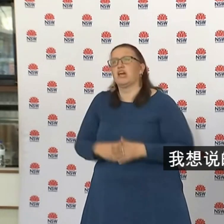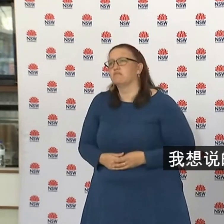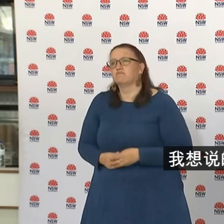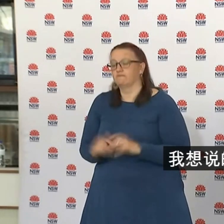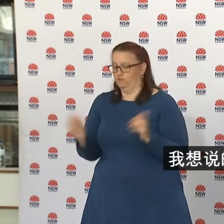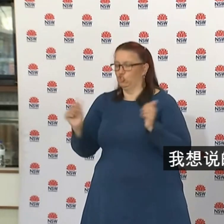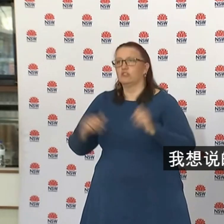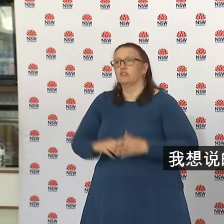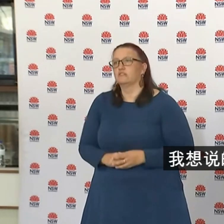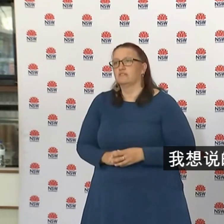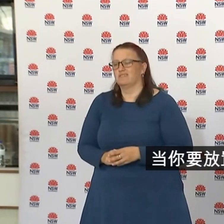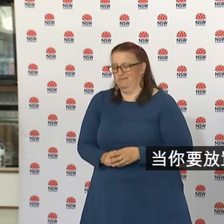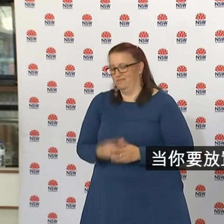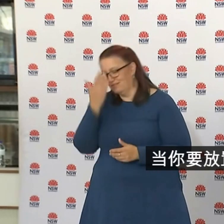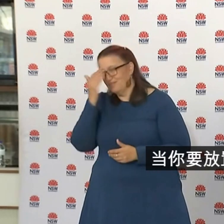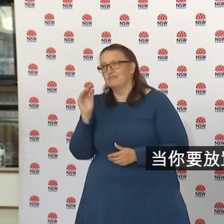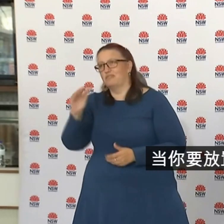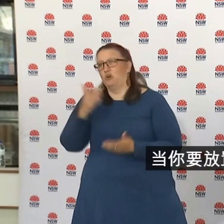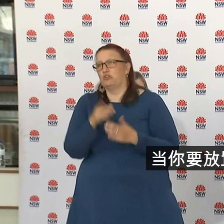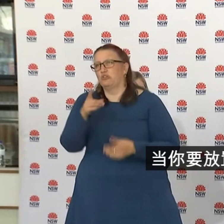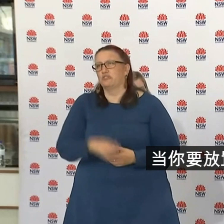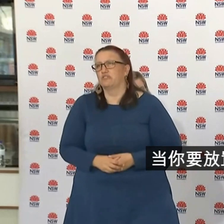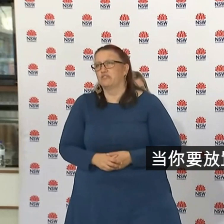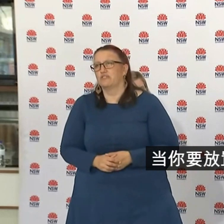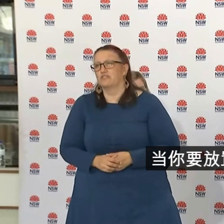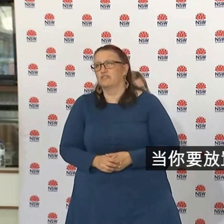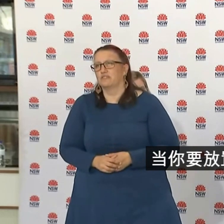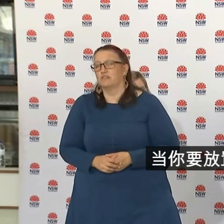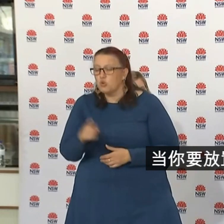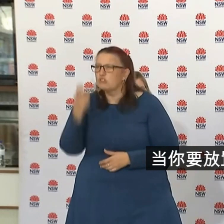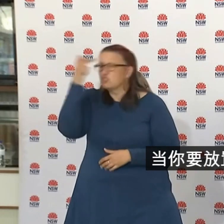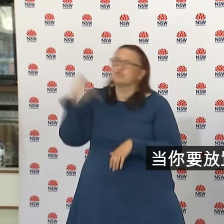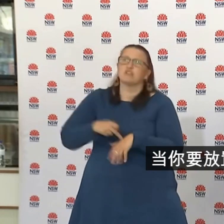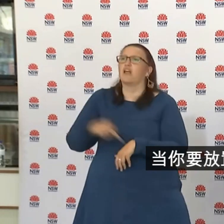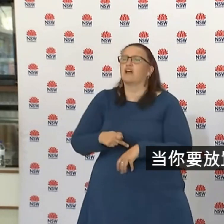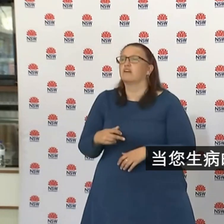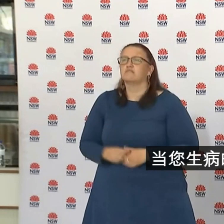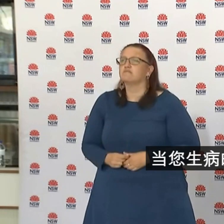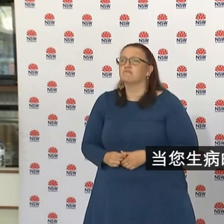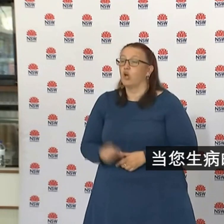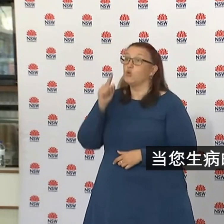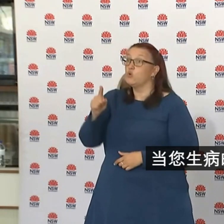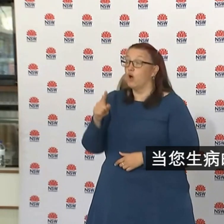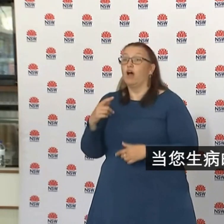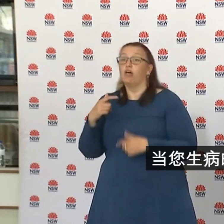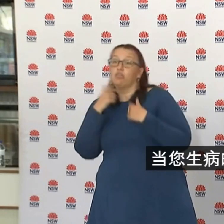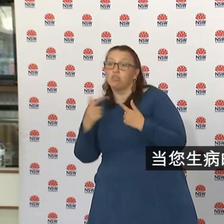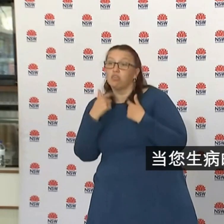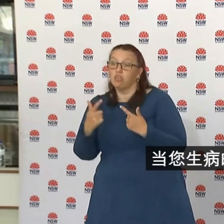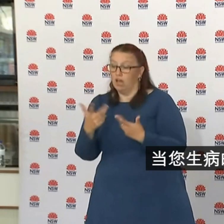that, what a hide you have, what a ridiculous position is that when you're going to put health staff at